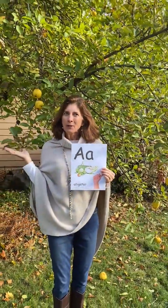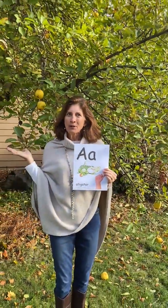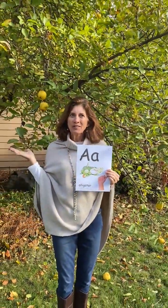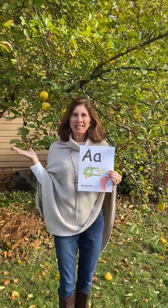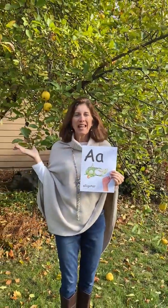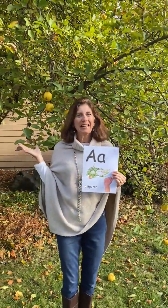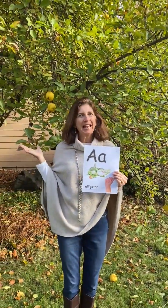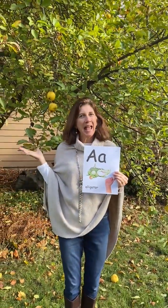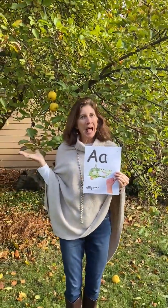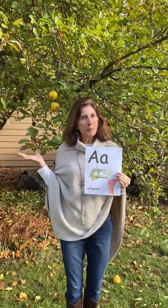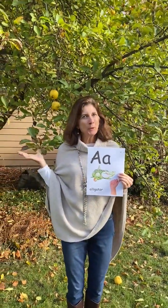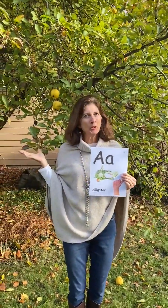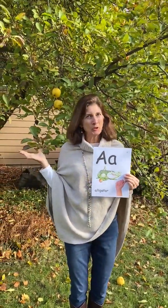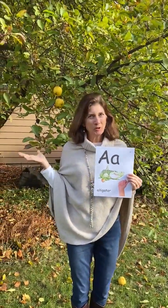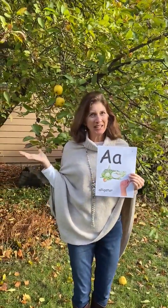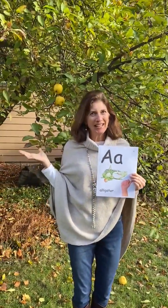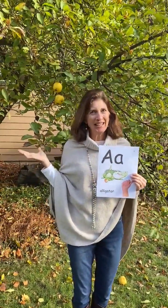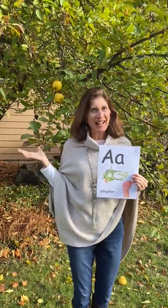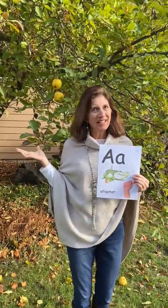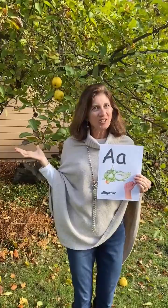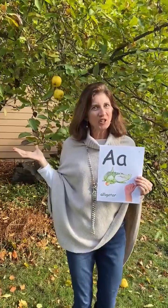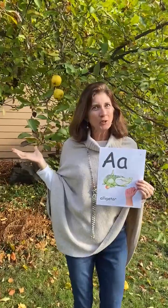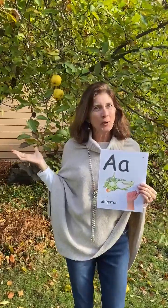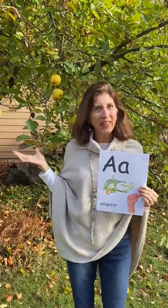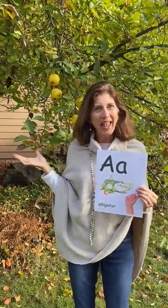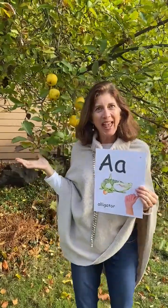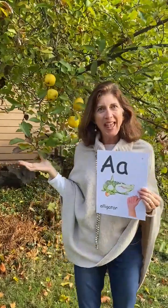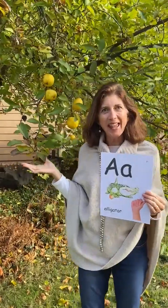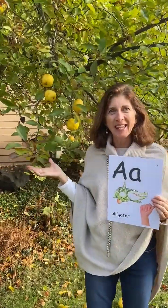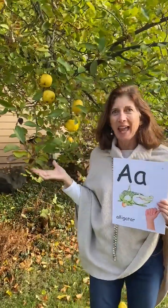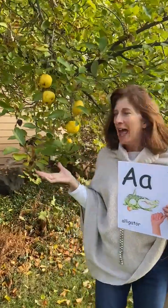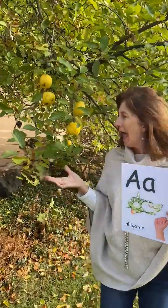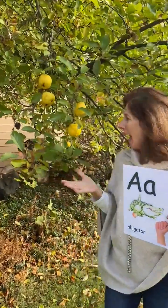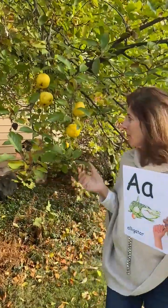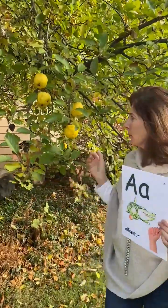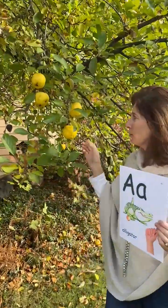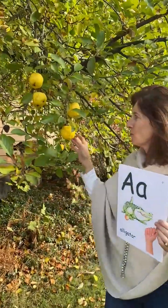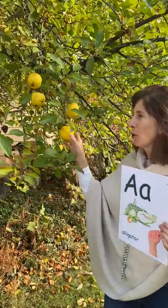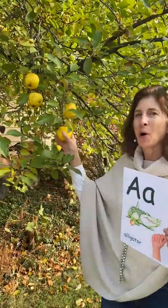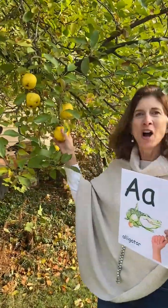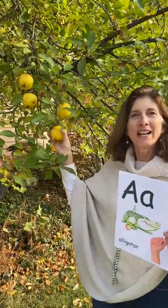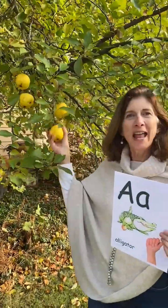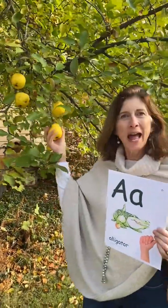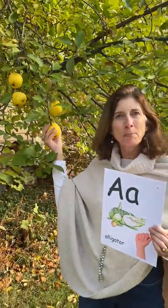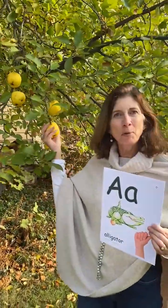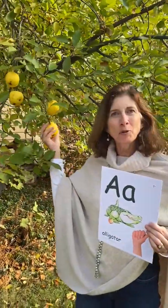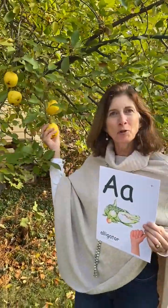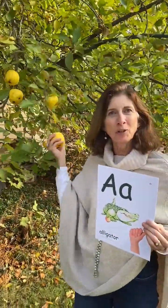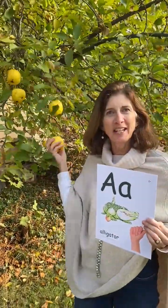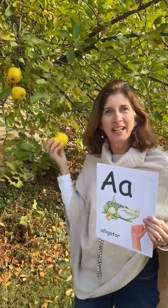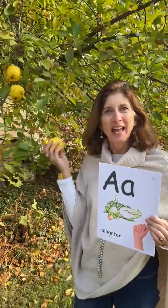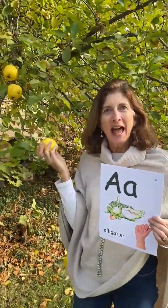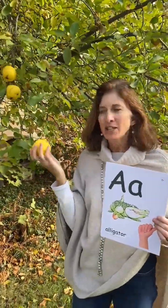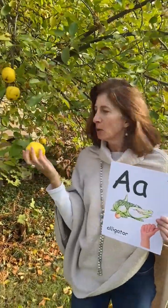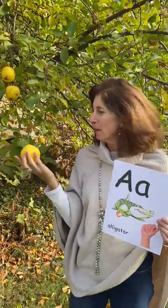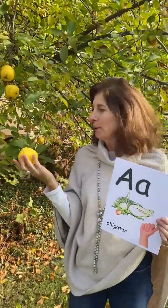Apples and an apple tree. That starts with A. Apples grow on an apple tree and you can pick